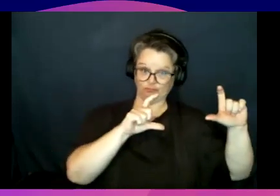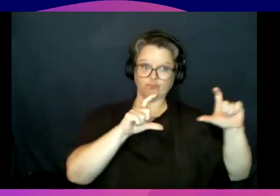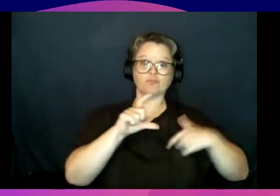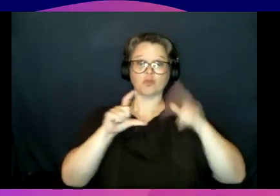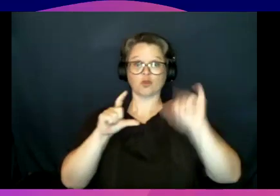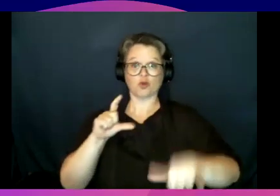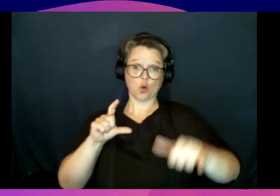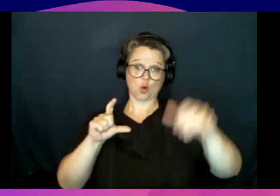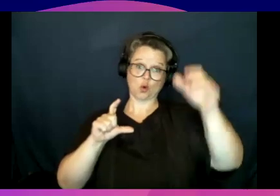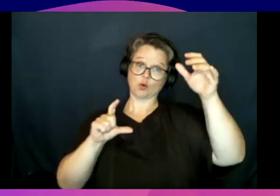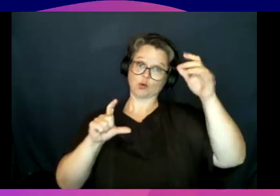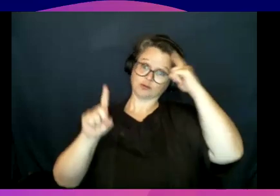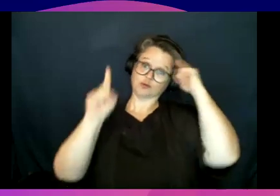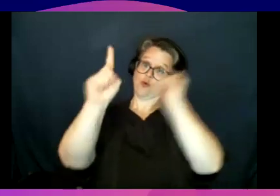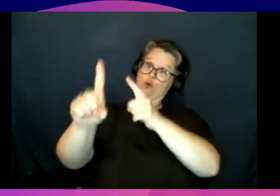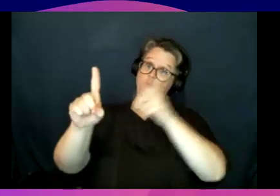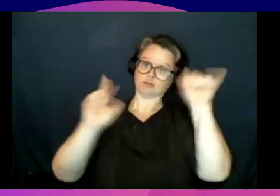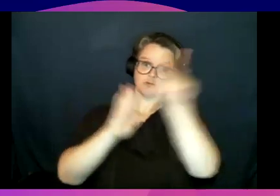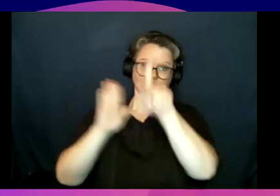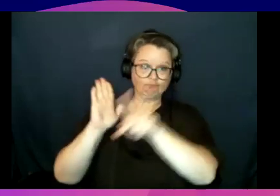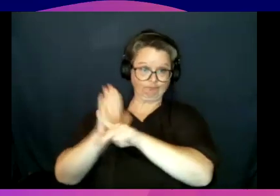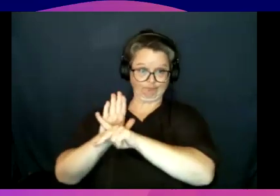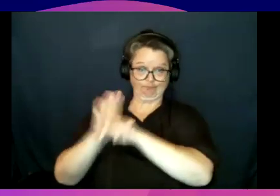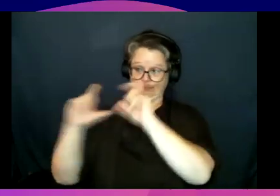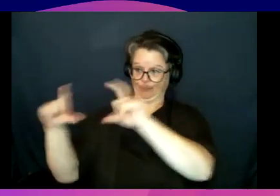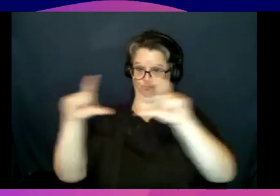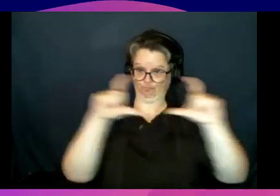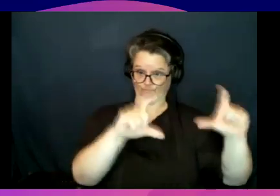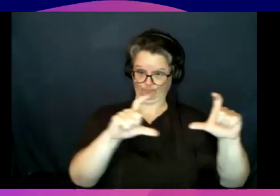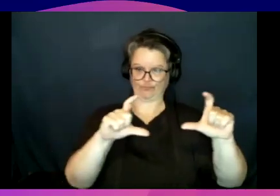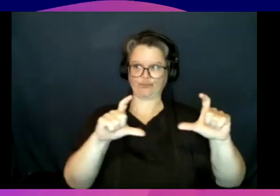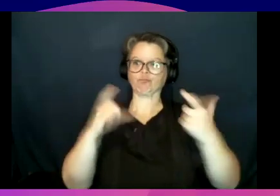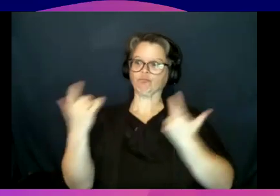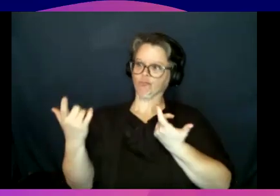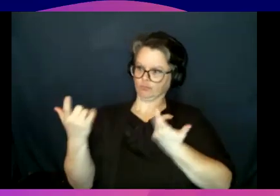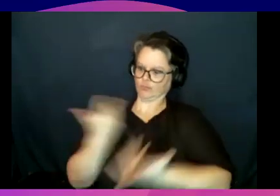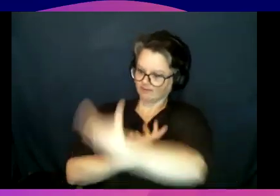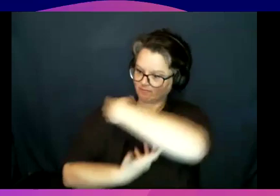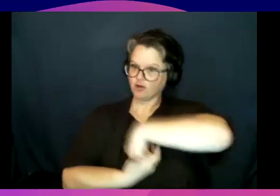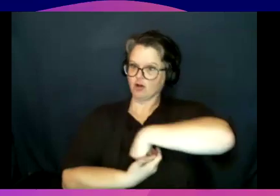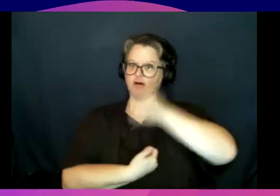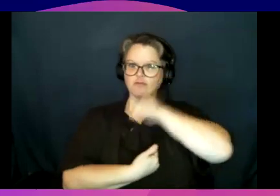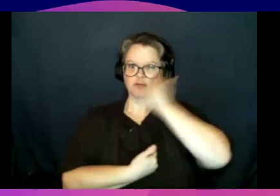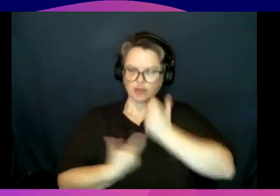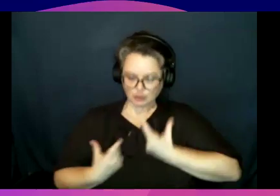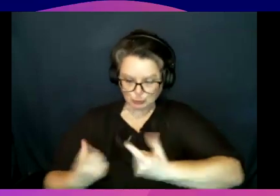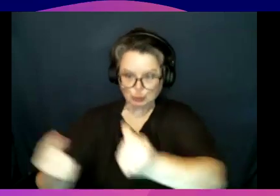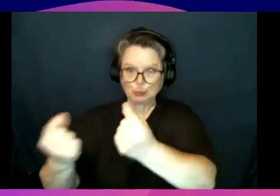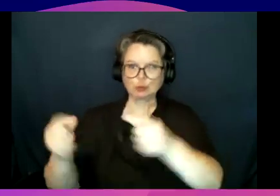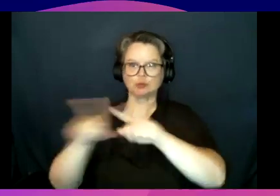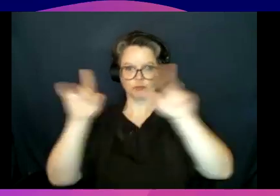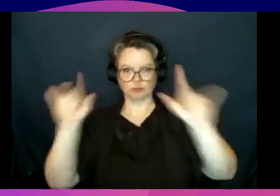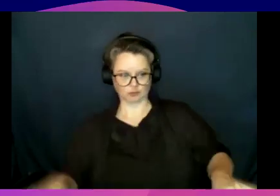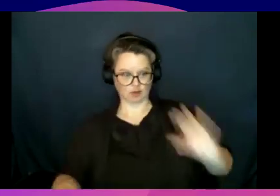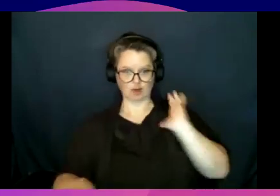the rings. And anytime that we feel ourselves being pulled adrift, or we can tell we're not doing well, or our organizations may be being tugged